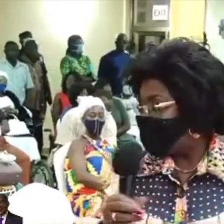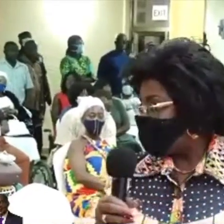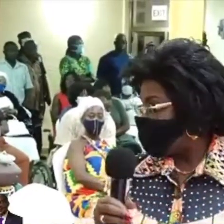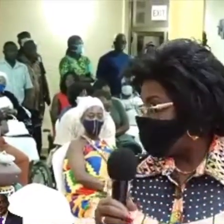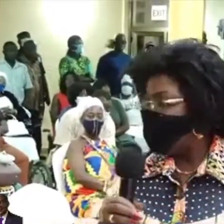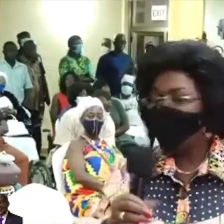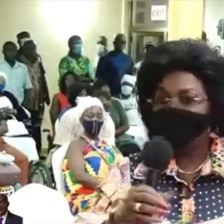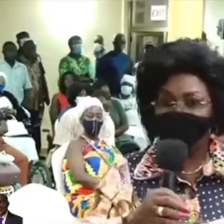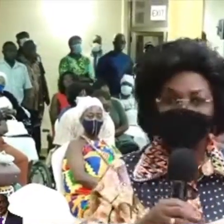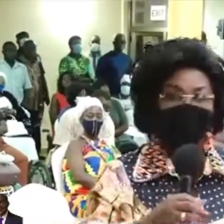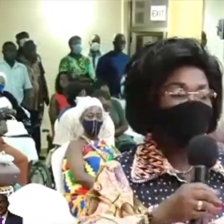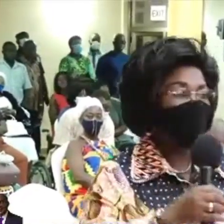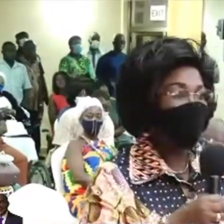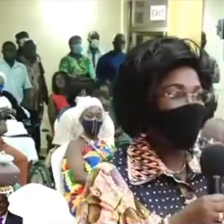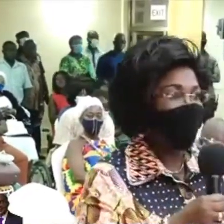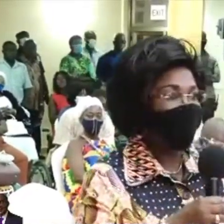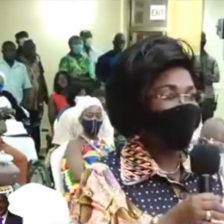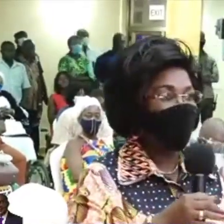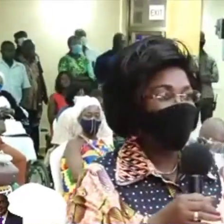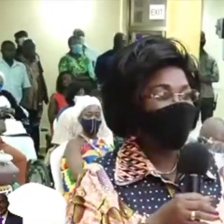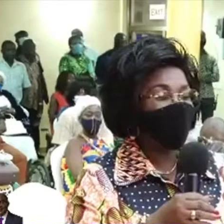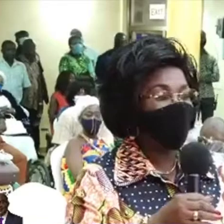accessibility for